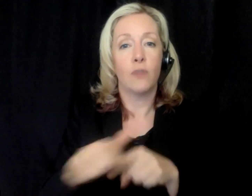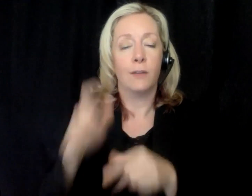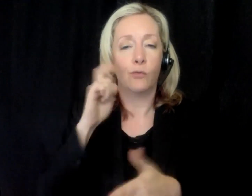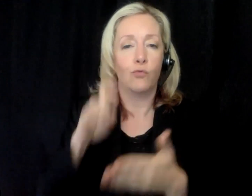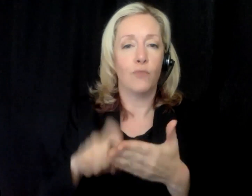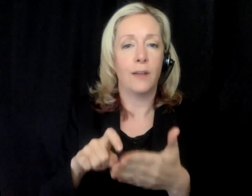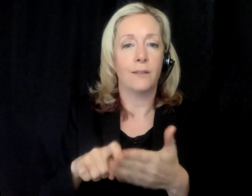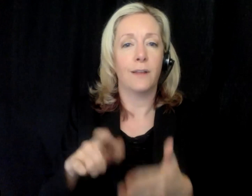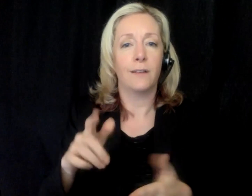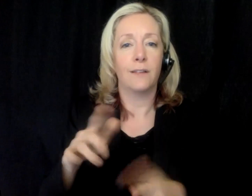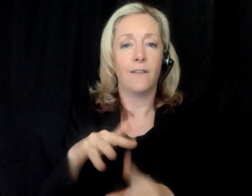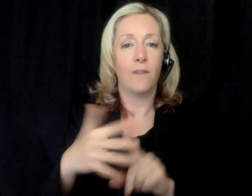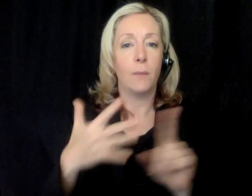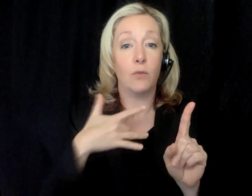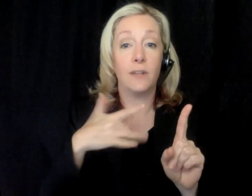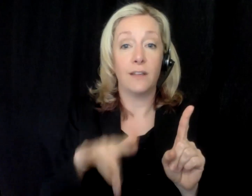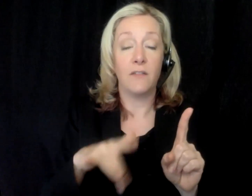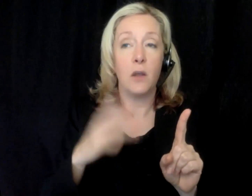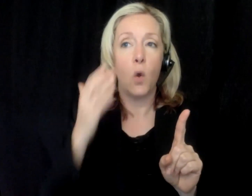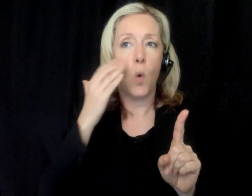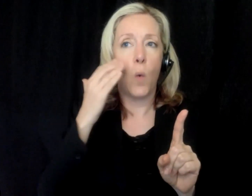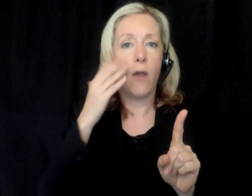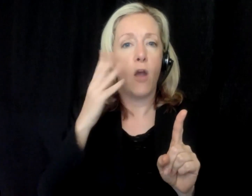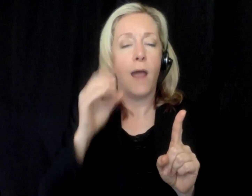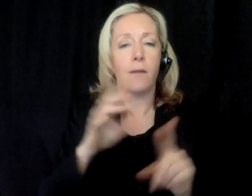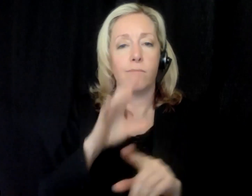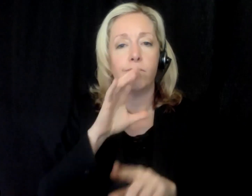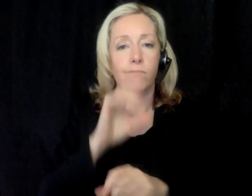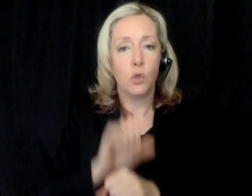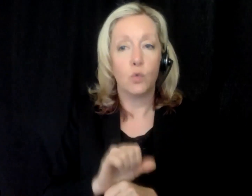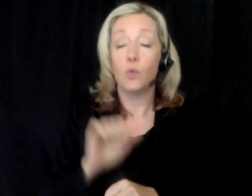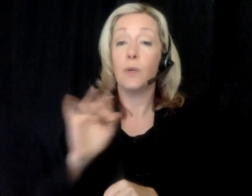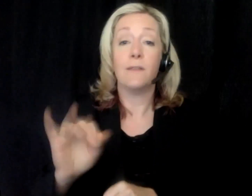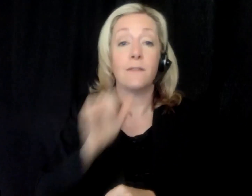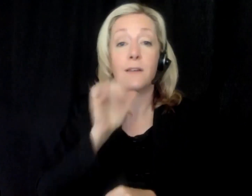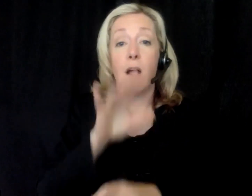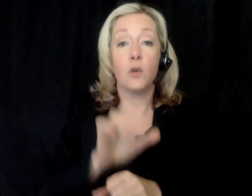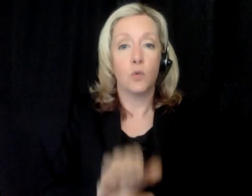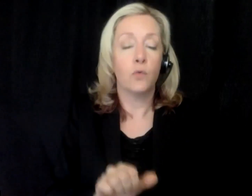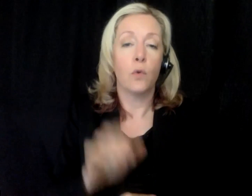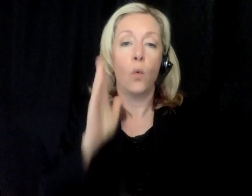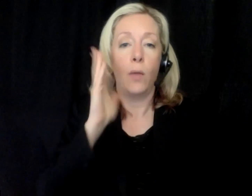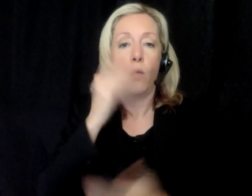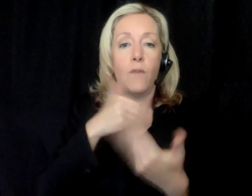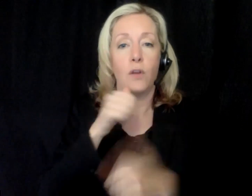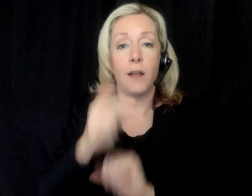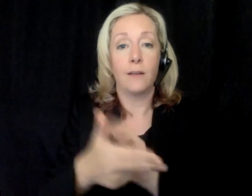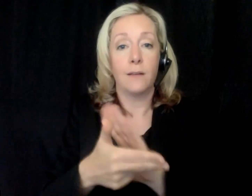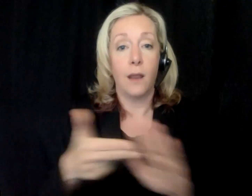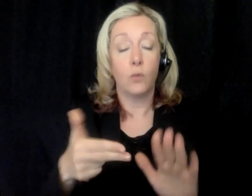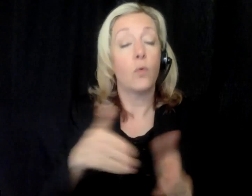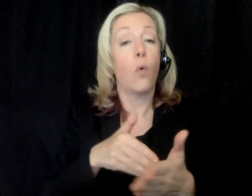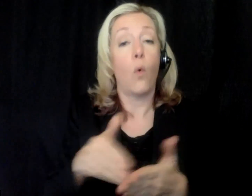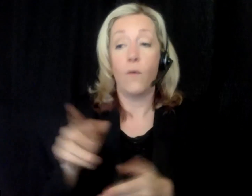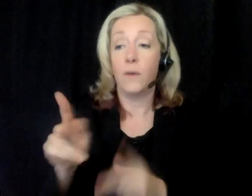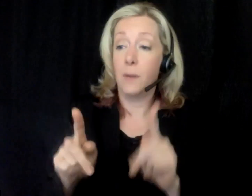their vocabulary. If it's not part of your vocabulary, if you're not aware of it, you're not going to diagnose it. And very often patients are being misdiagnosed.